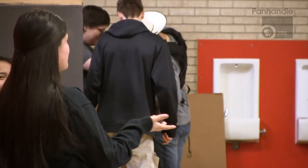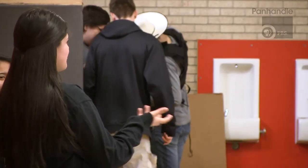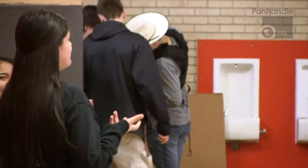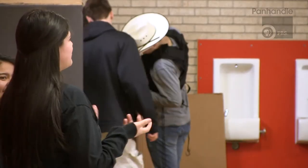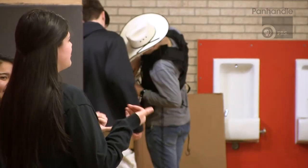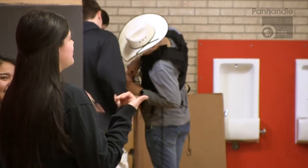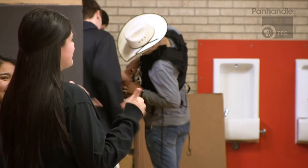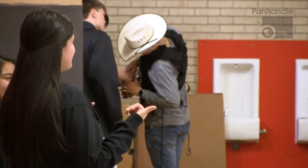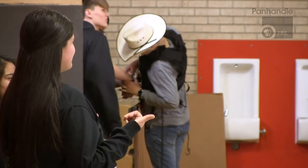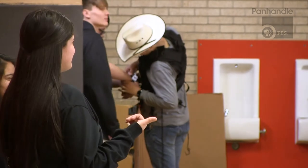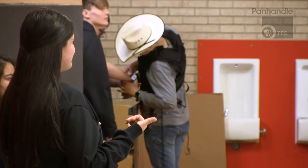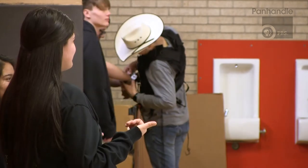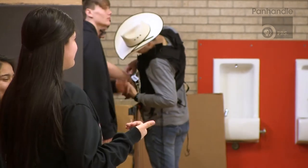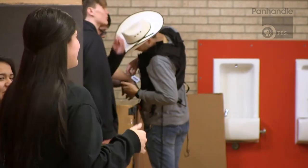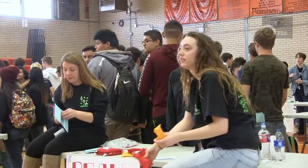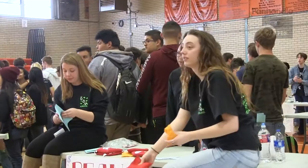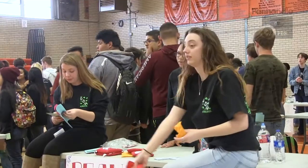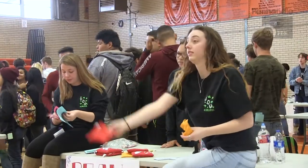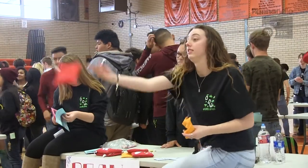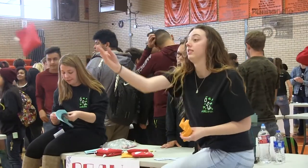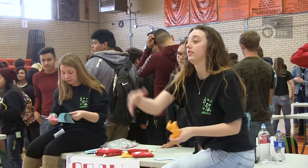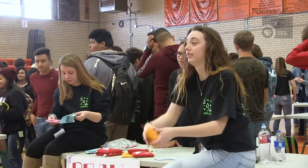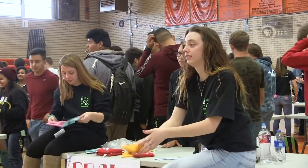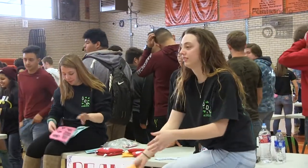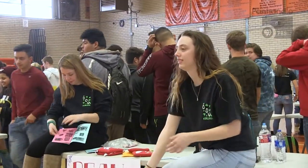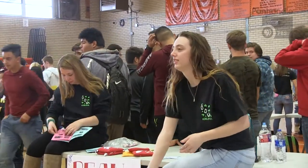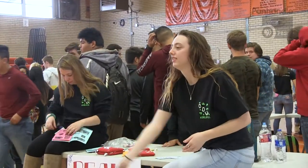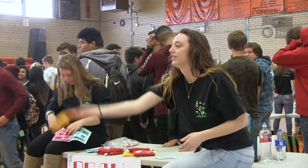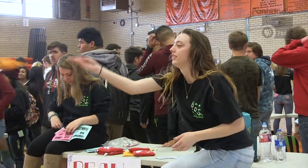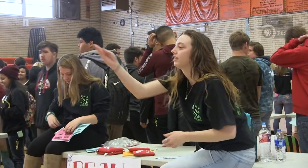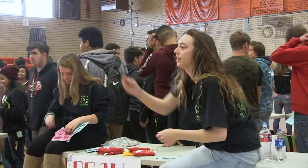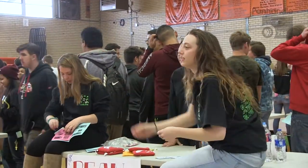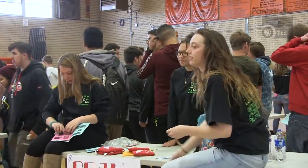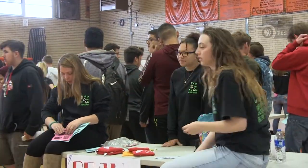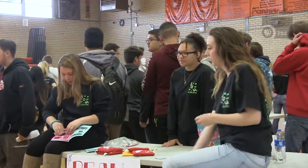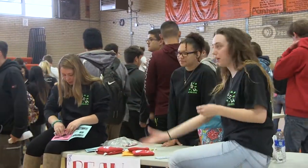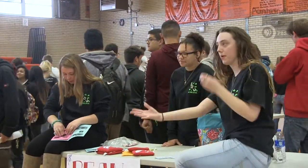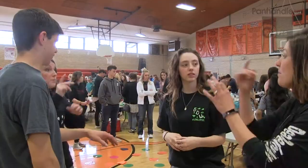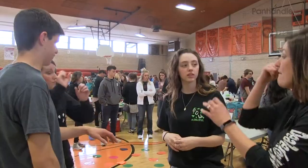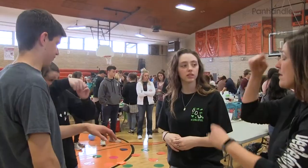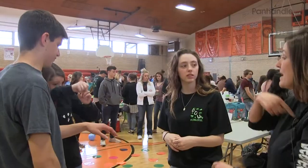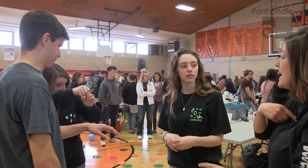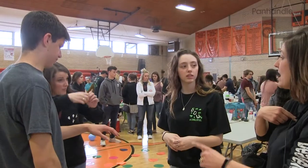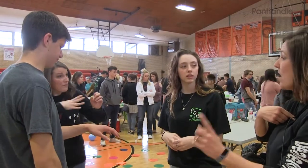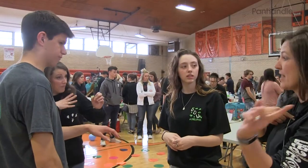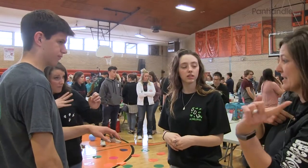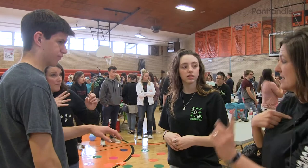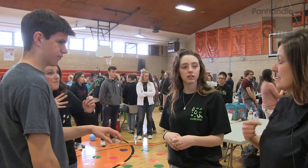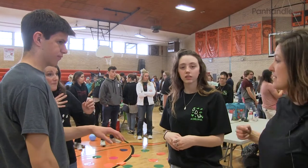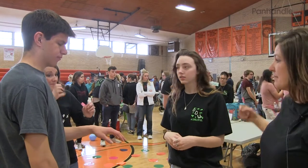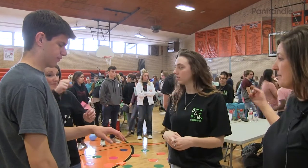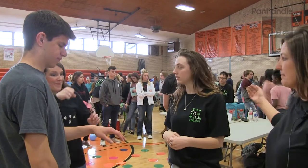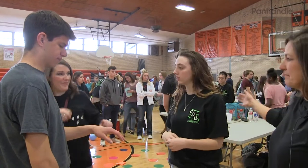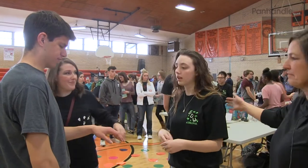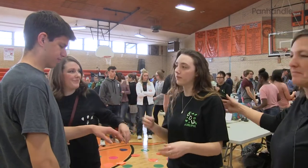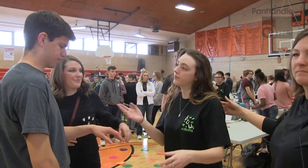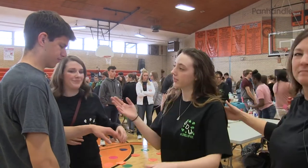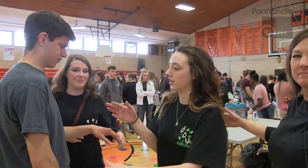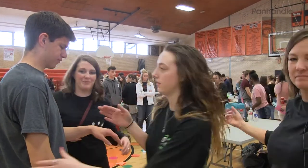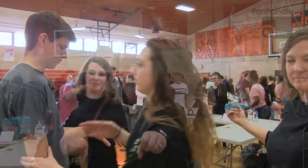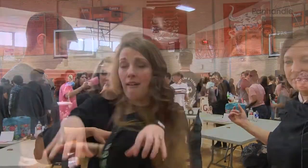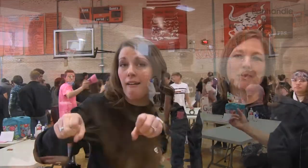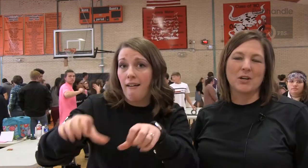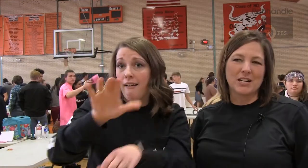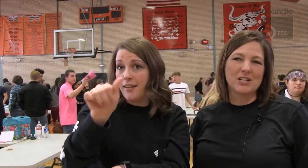We really want them to experience using the language that they've been learning. So they're all ASL students, they've been taking this as their foreign language.